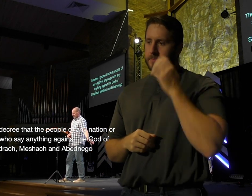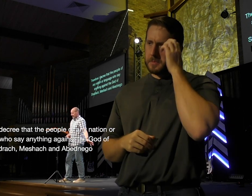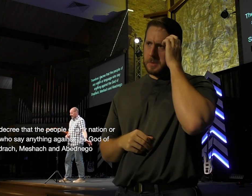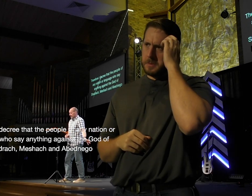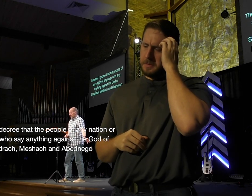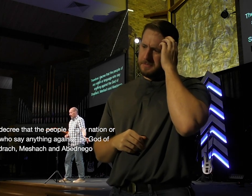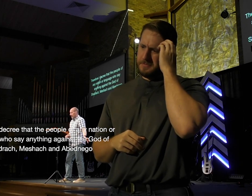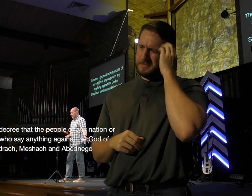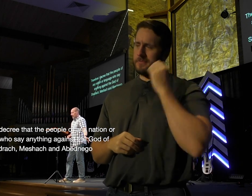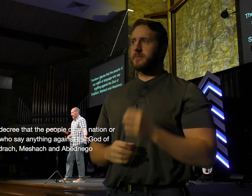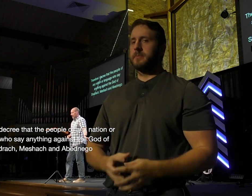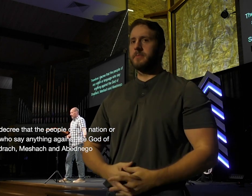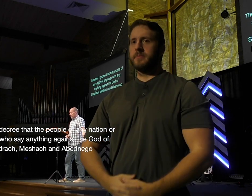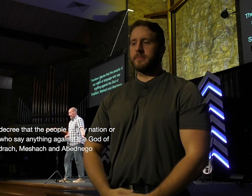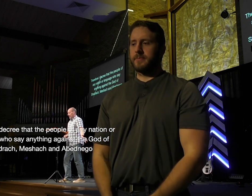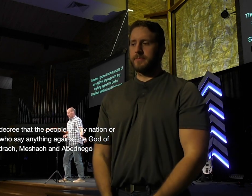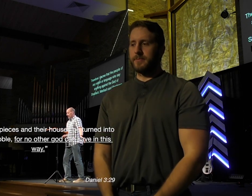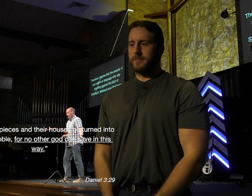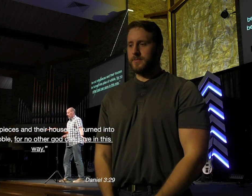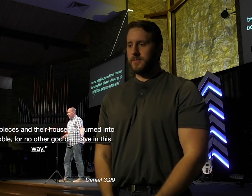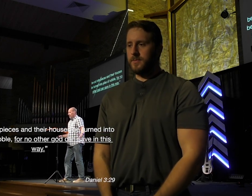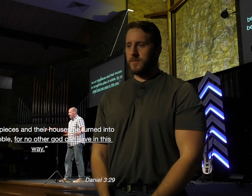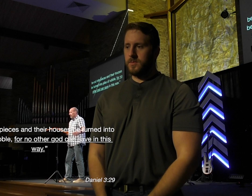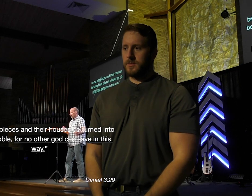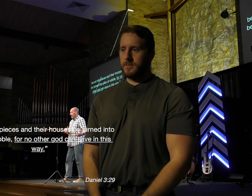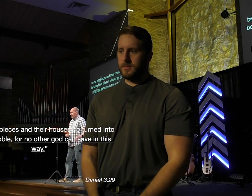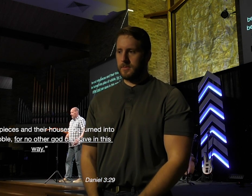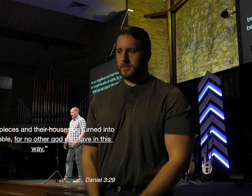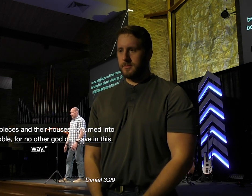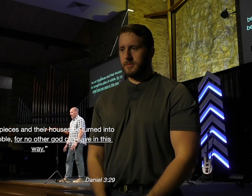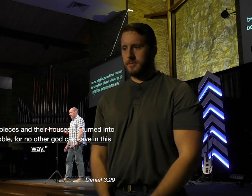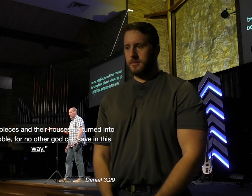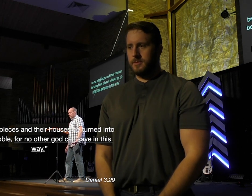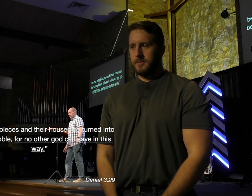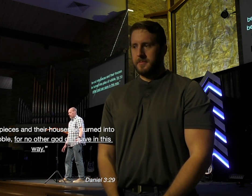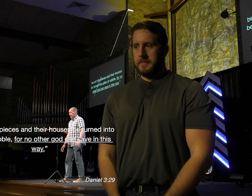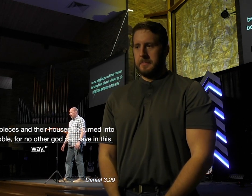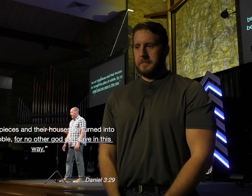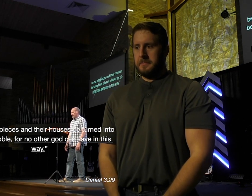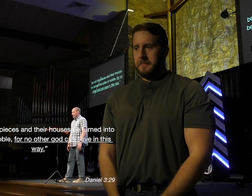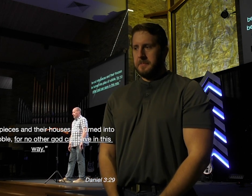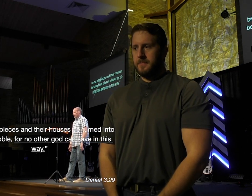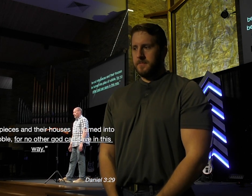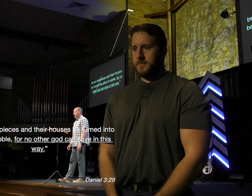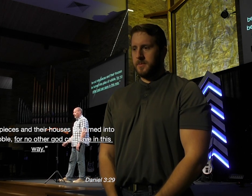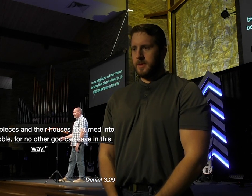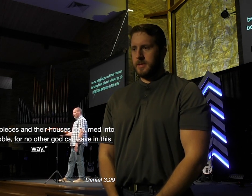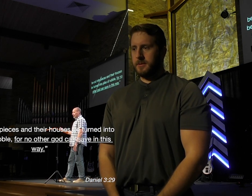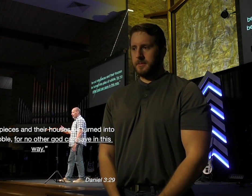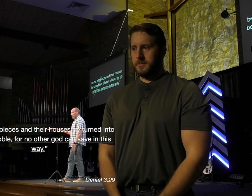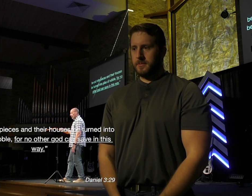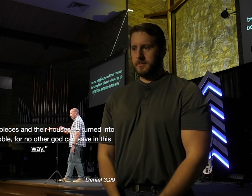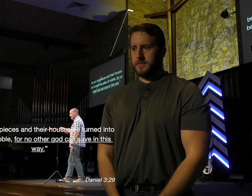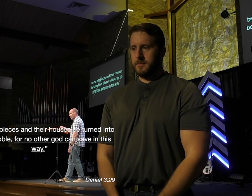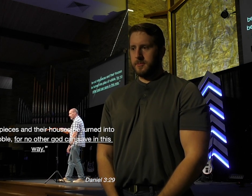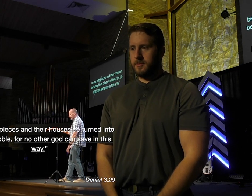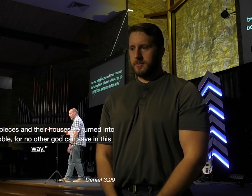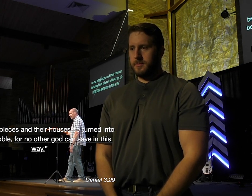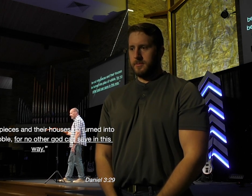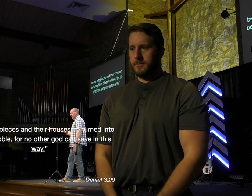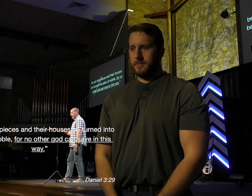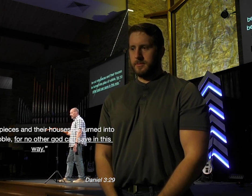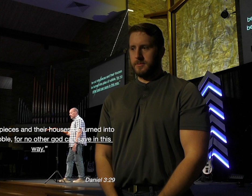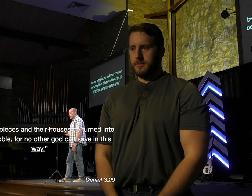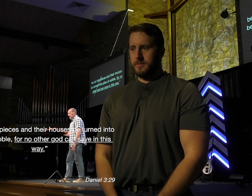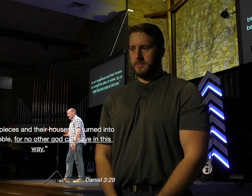say anything against the God of Shadrach, Meshach, and Abednego be cut into pieces and their houses be turned into piles of rubble, for no other